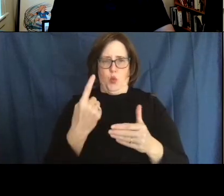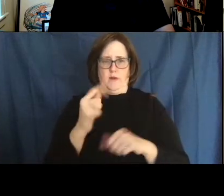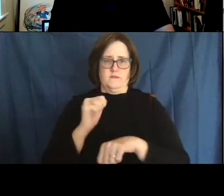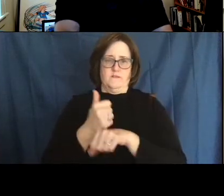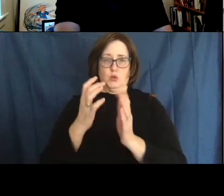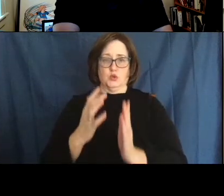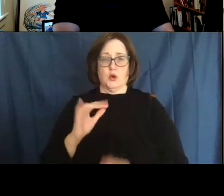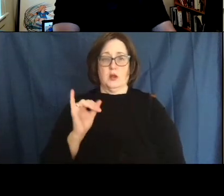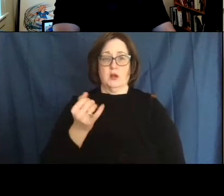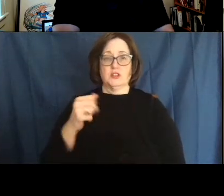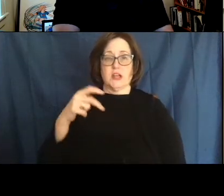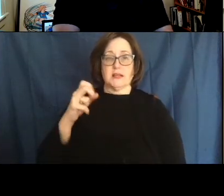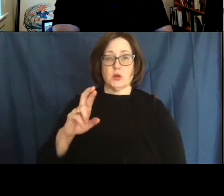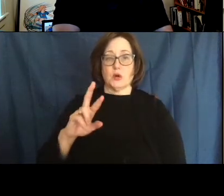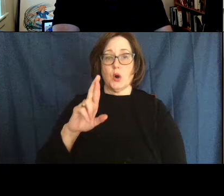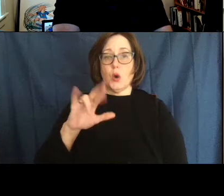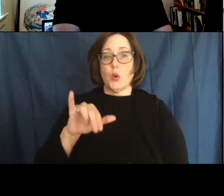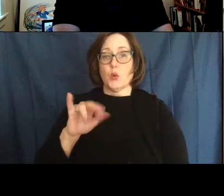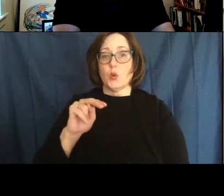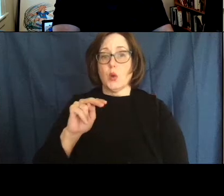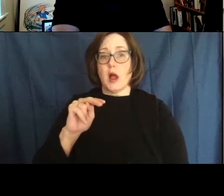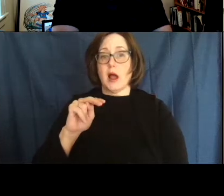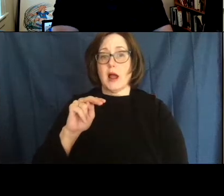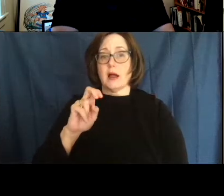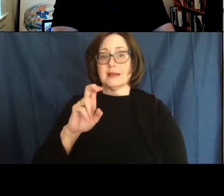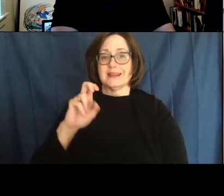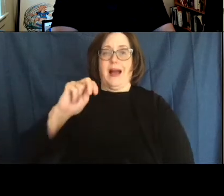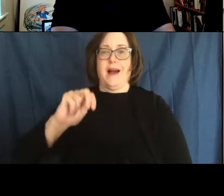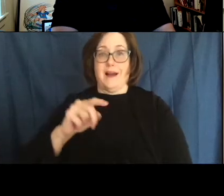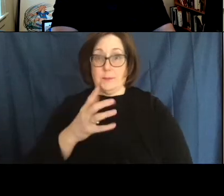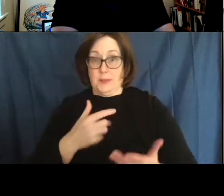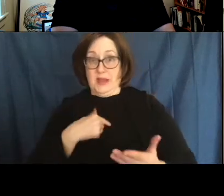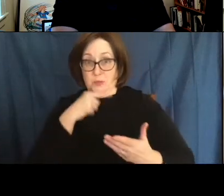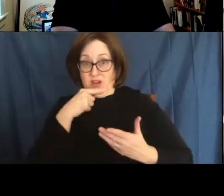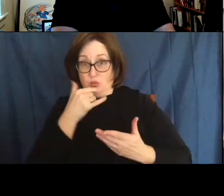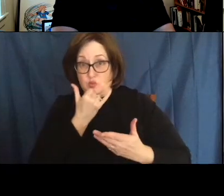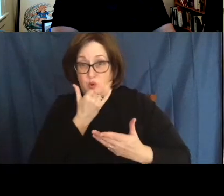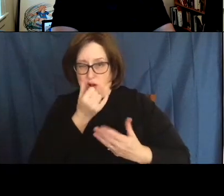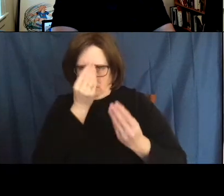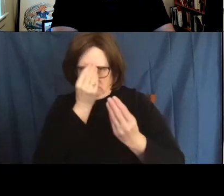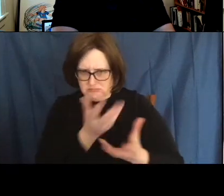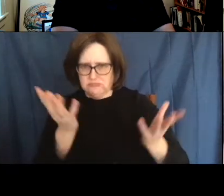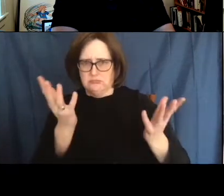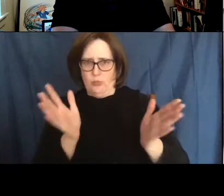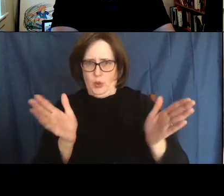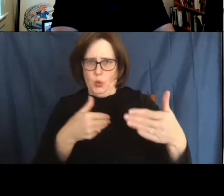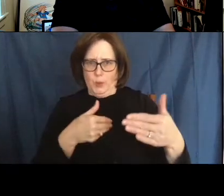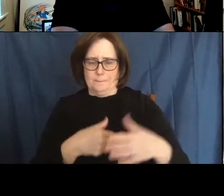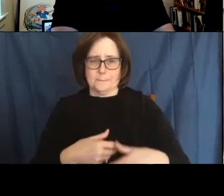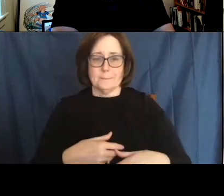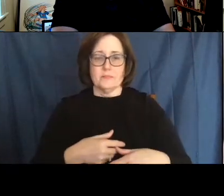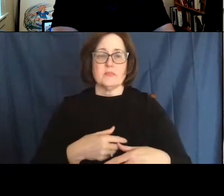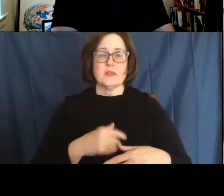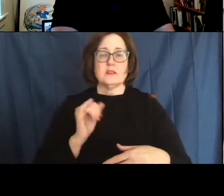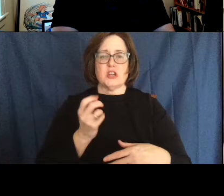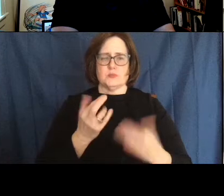Jesper Ryynänen, and he may correct the pronunciation of his last name for me, I apologize. And Jesper will